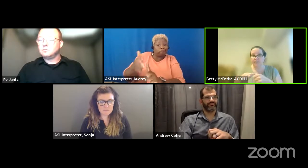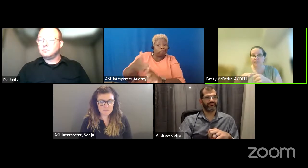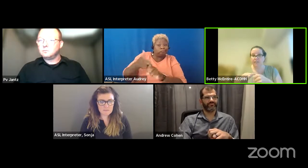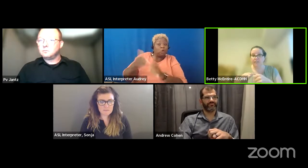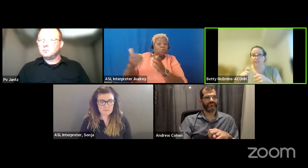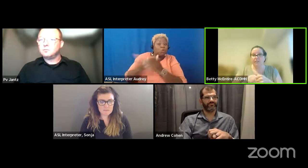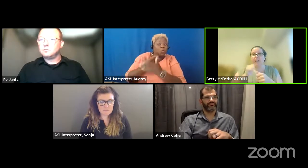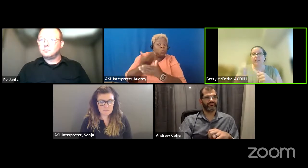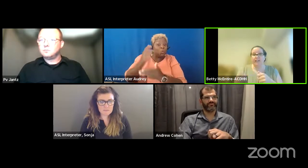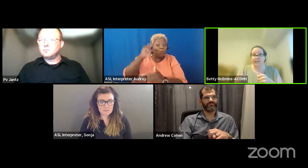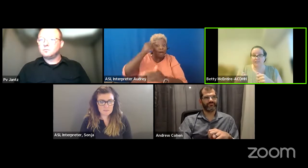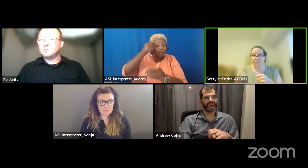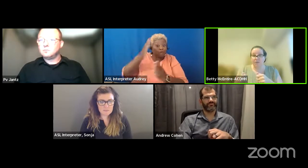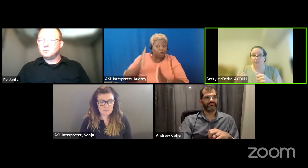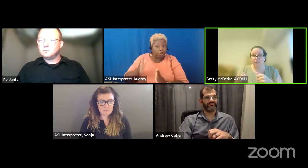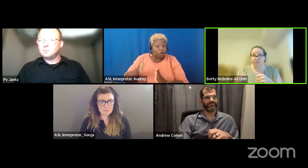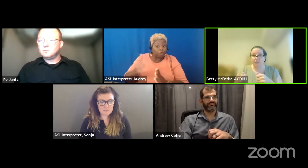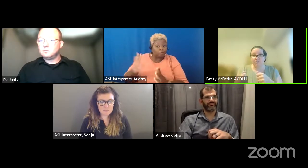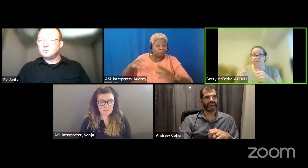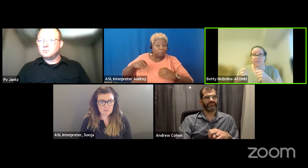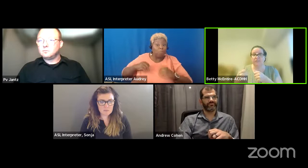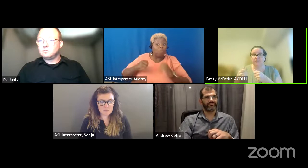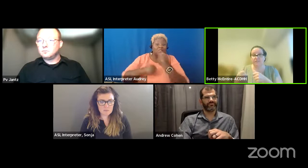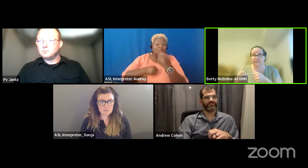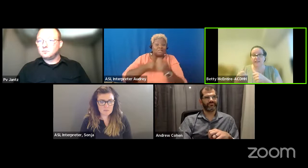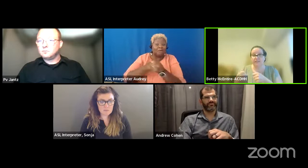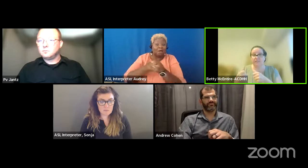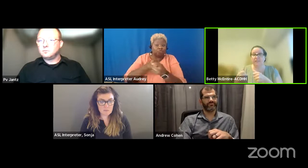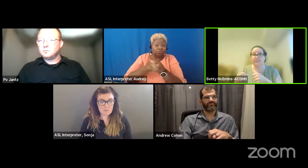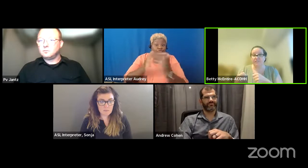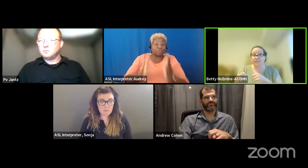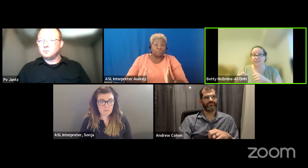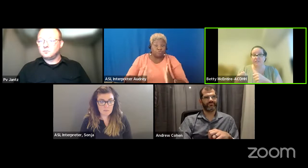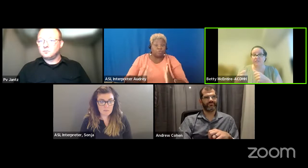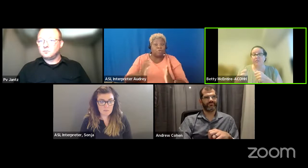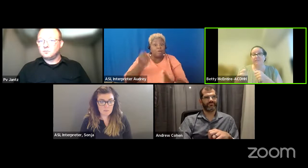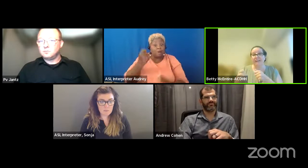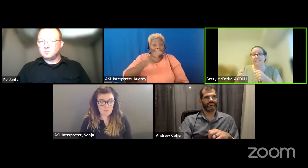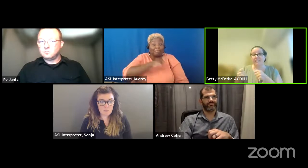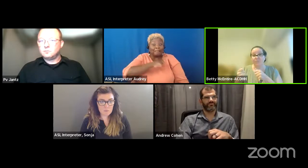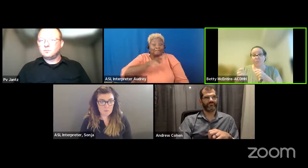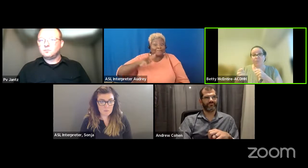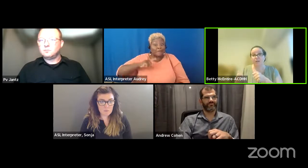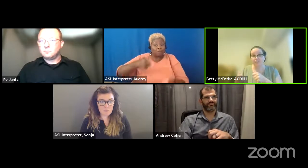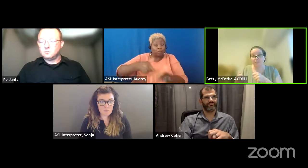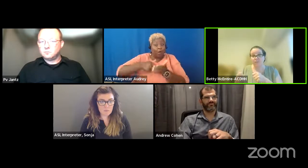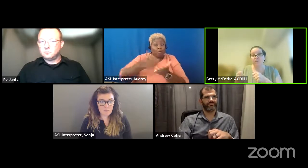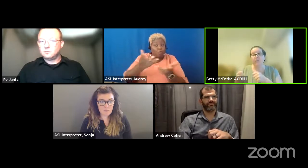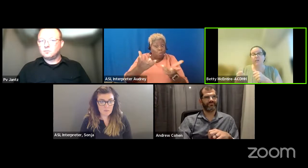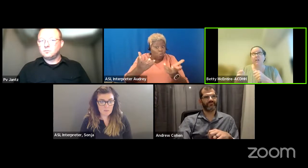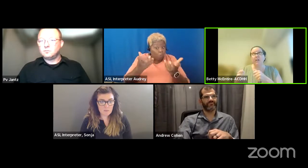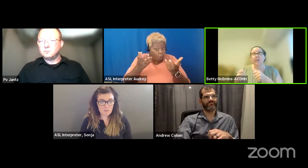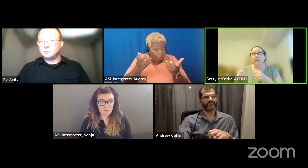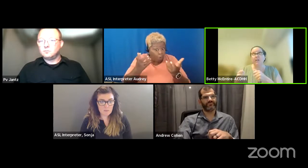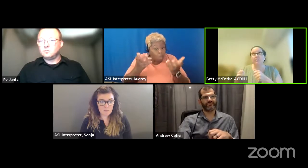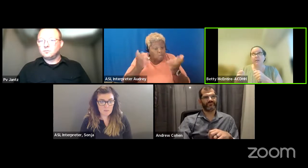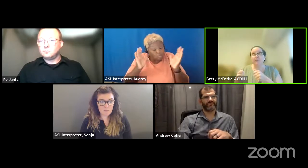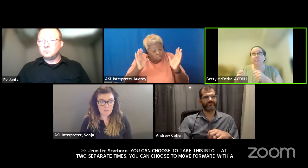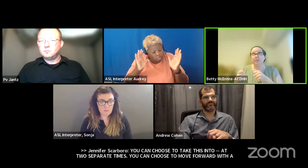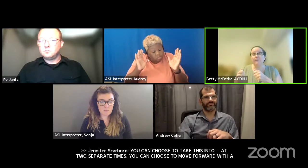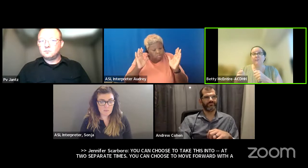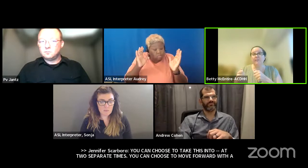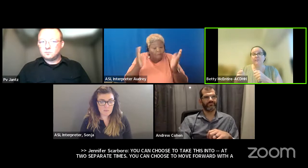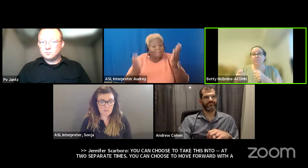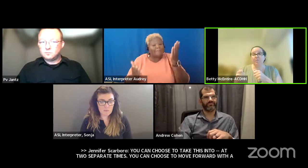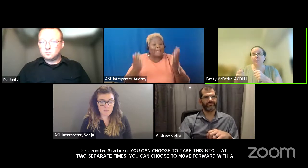newly elected governor and get a sponsor, because it still needs to happen legislatively. So if that's something you want to do, it may